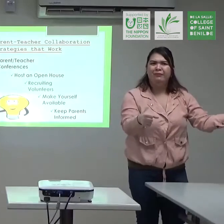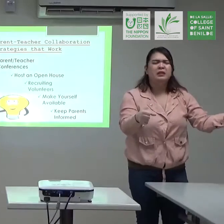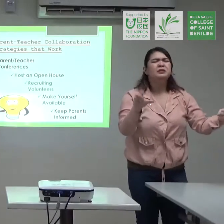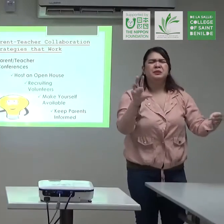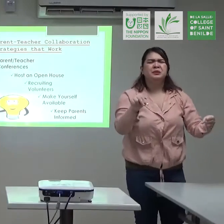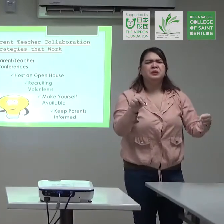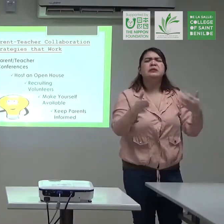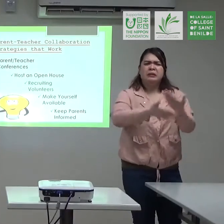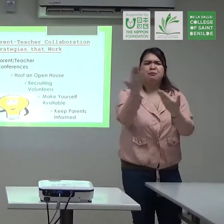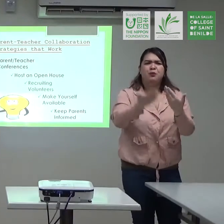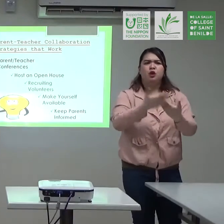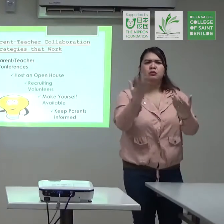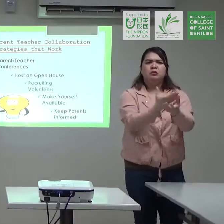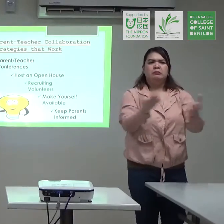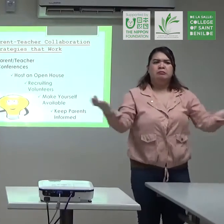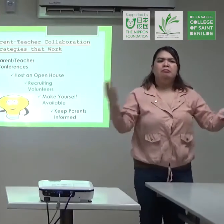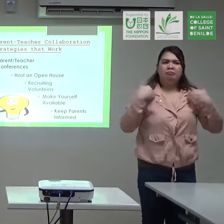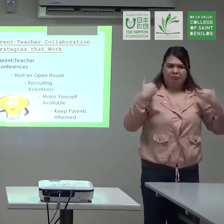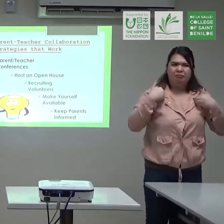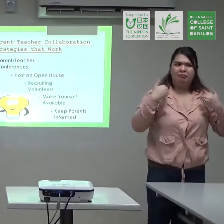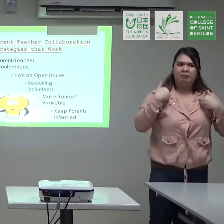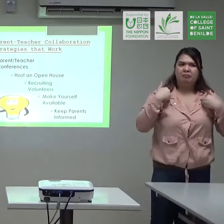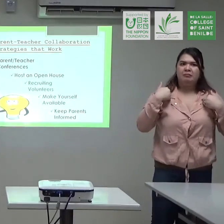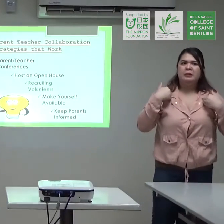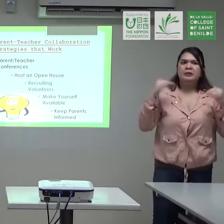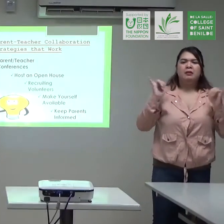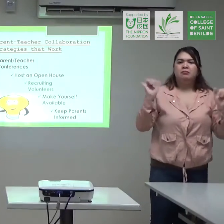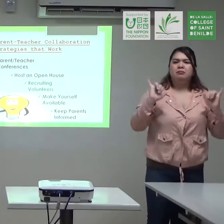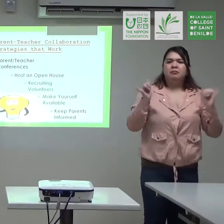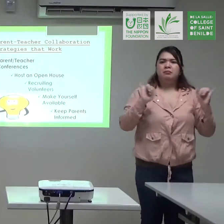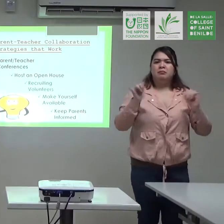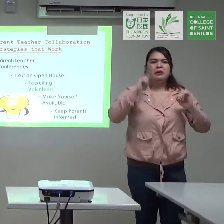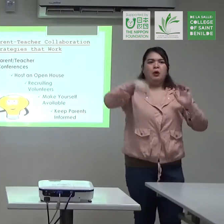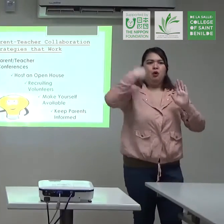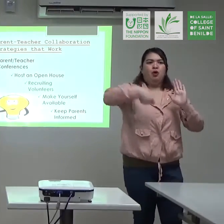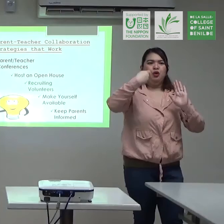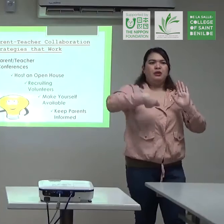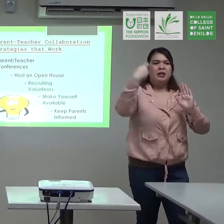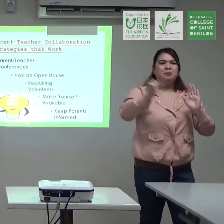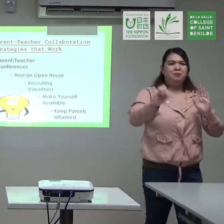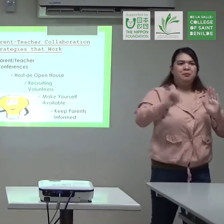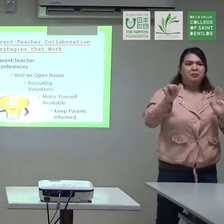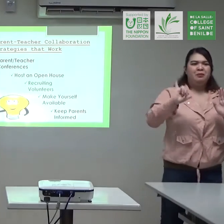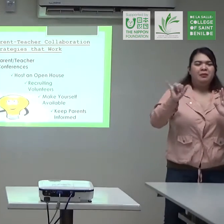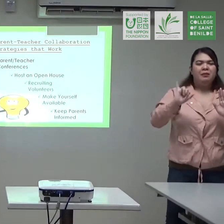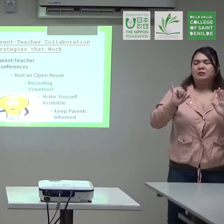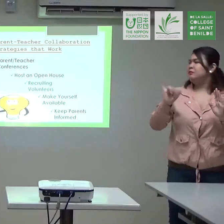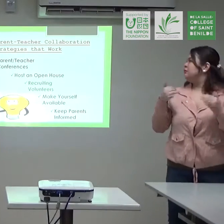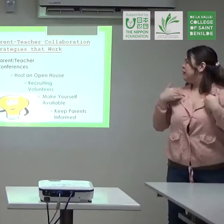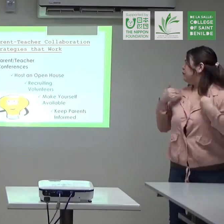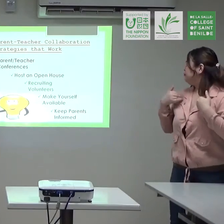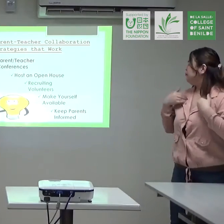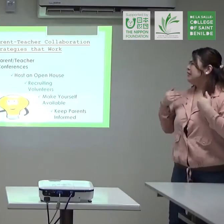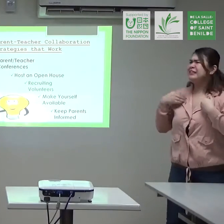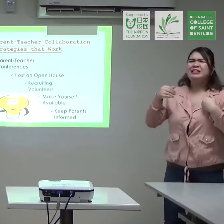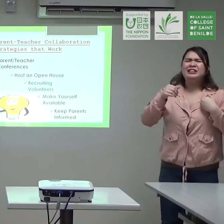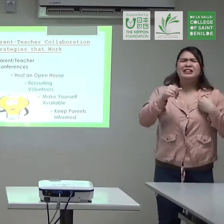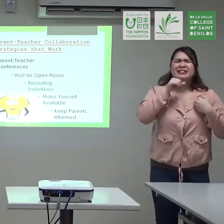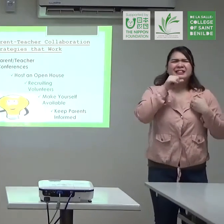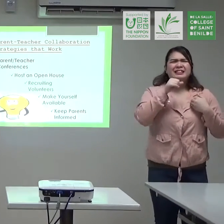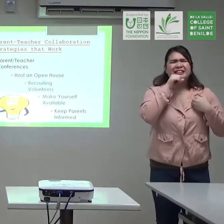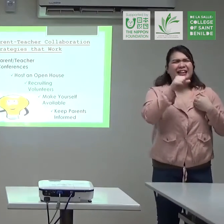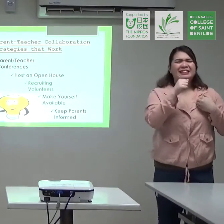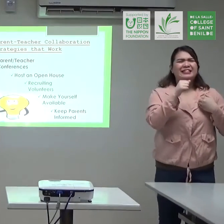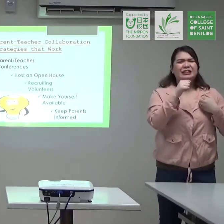lang. But these are write-ups of students. Hindi siya masyadong